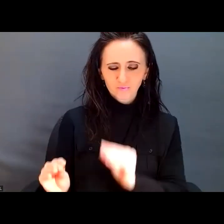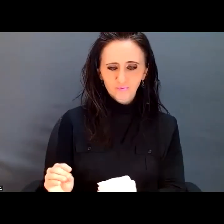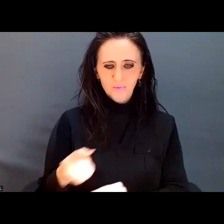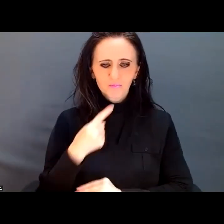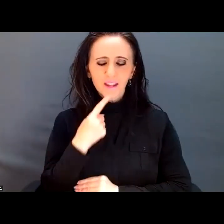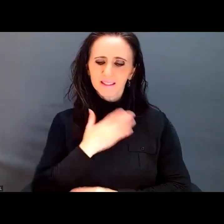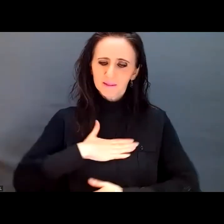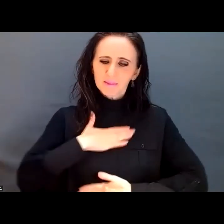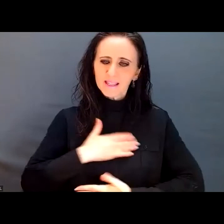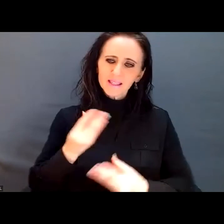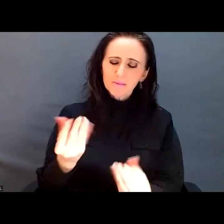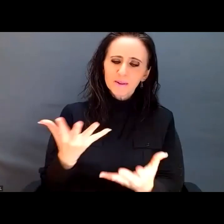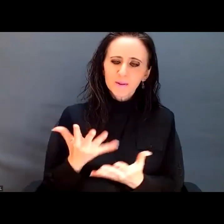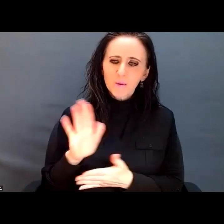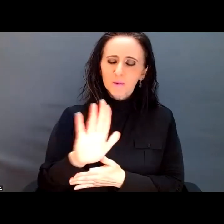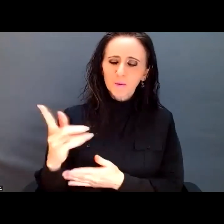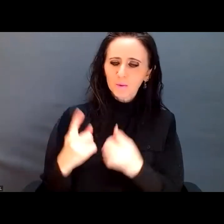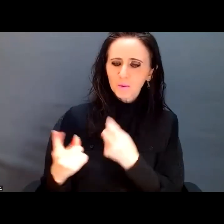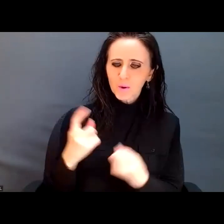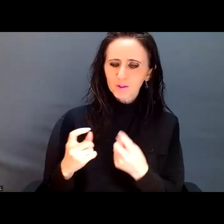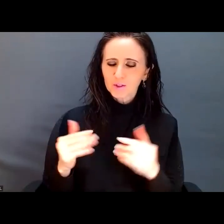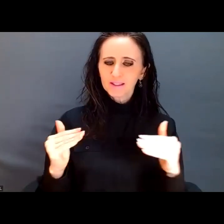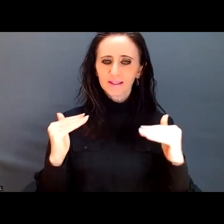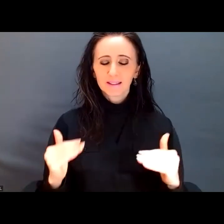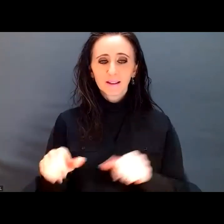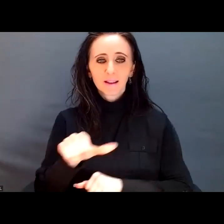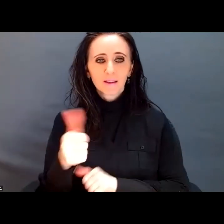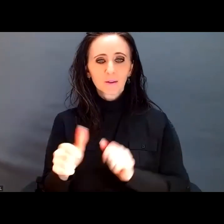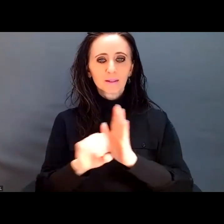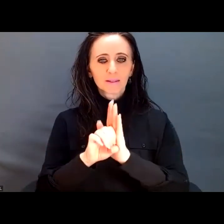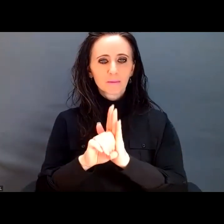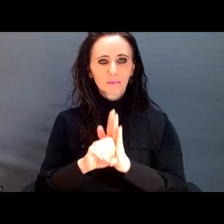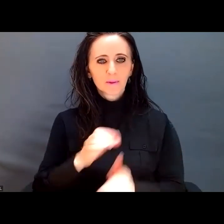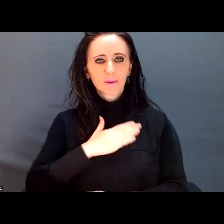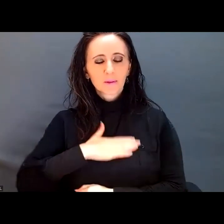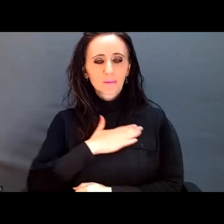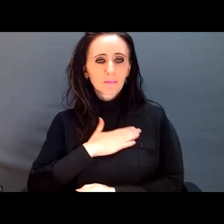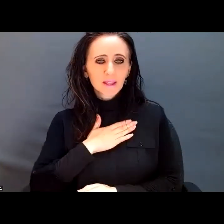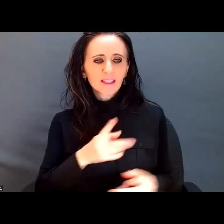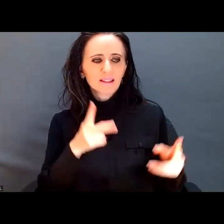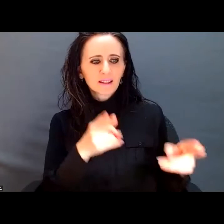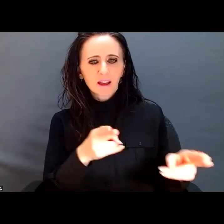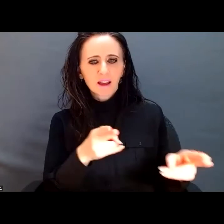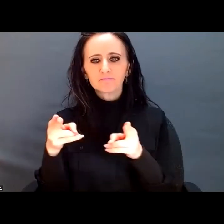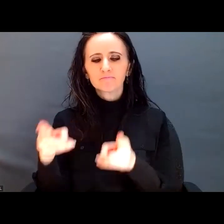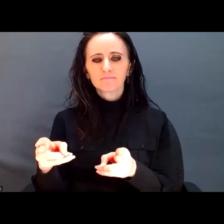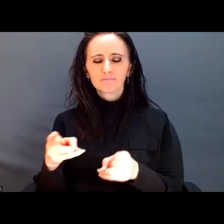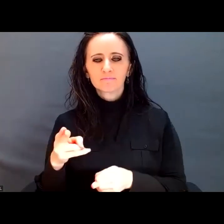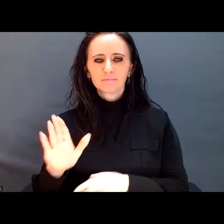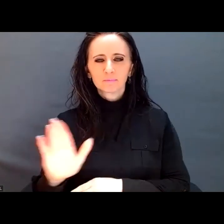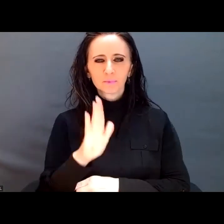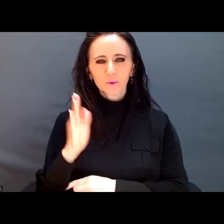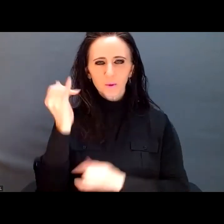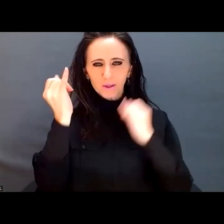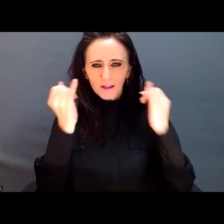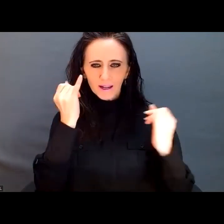Okay. Another example, please use it, cut and paste it to fit for purpose. So there you go. We've looked